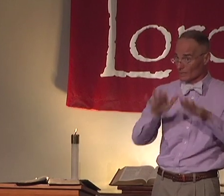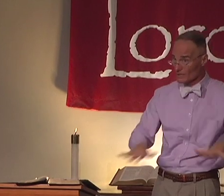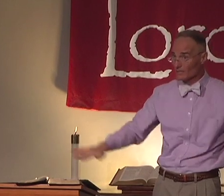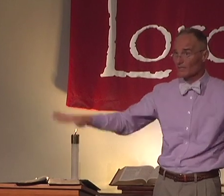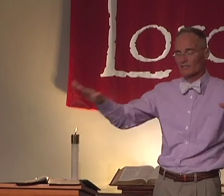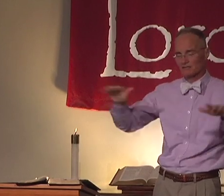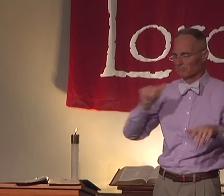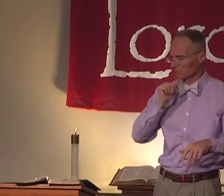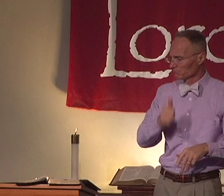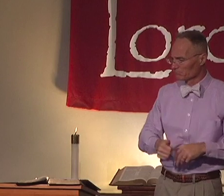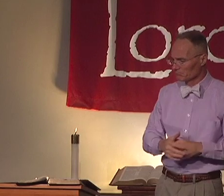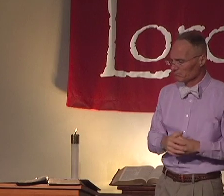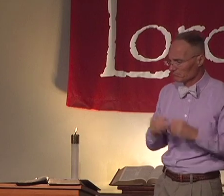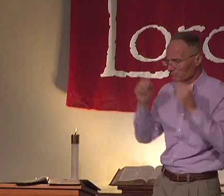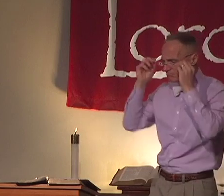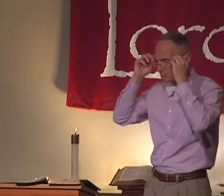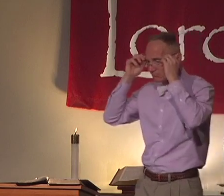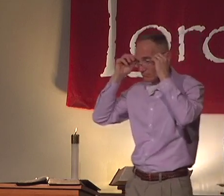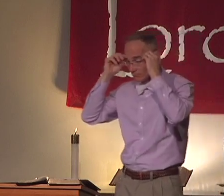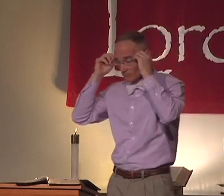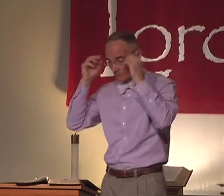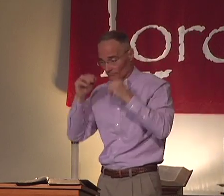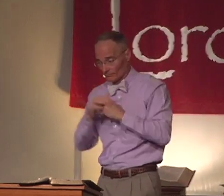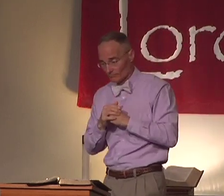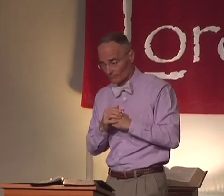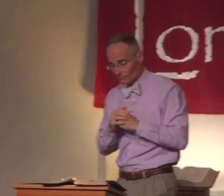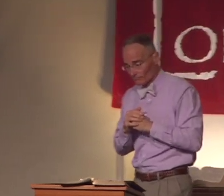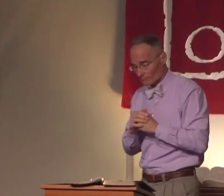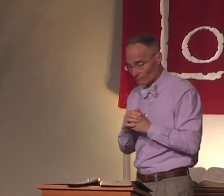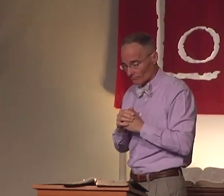But genuine peace didn't happen.